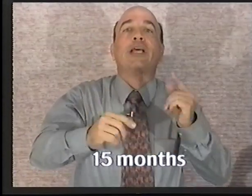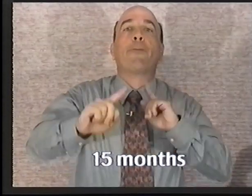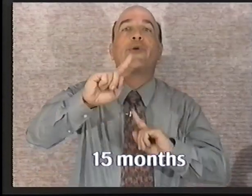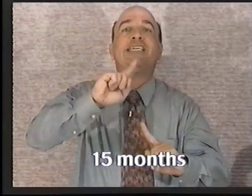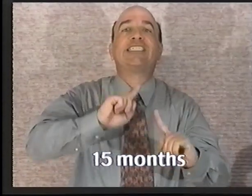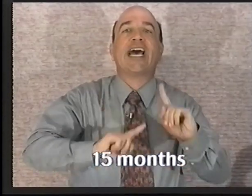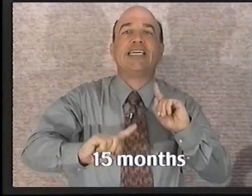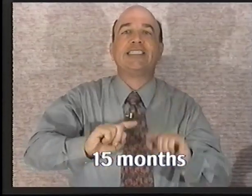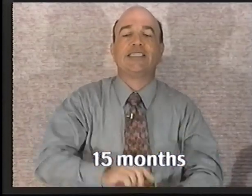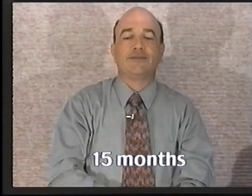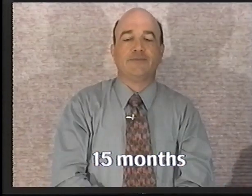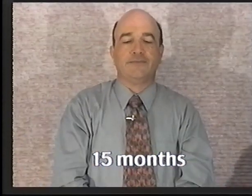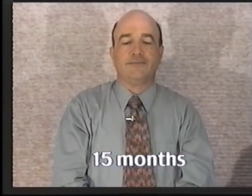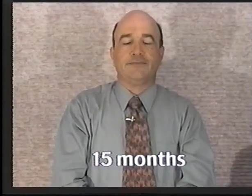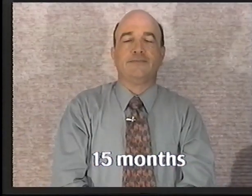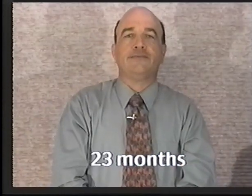separate signs.